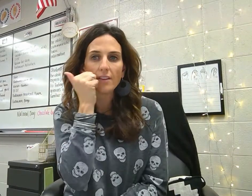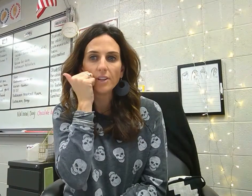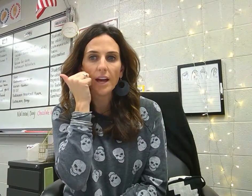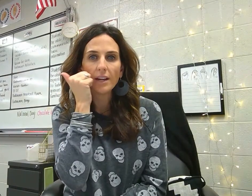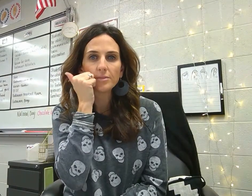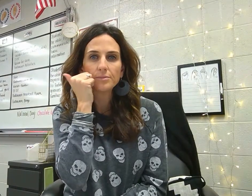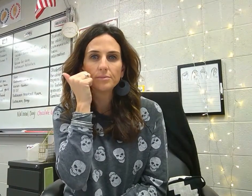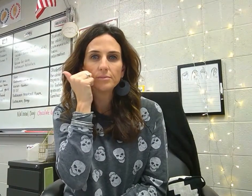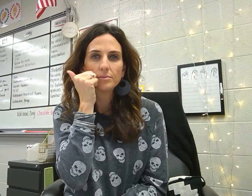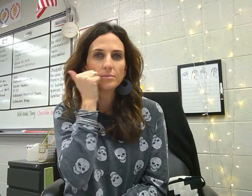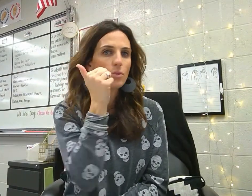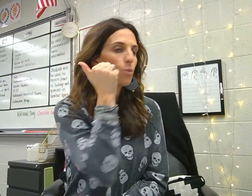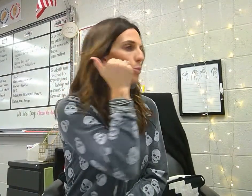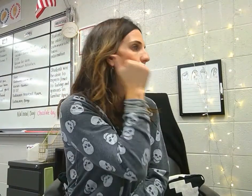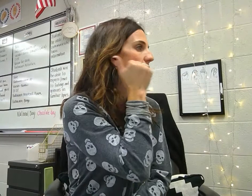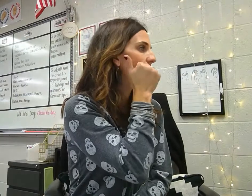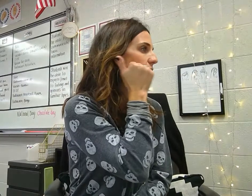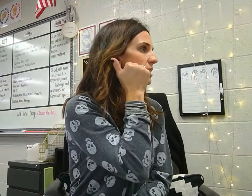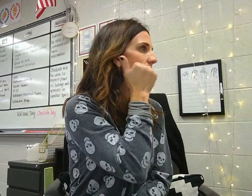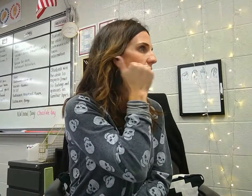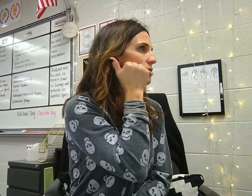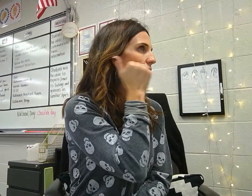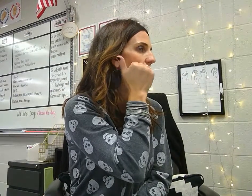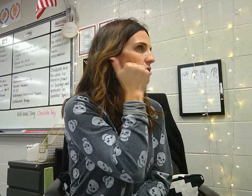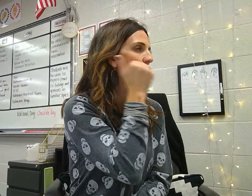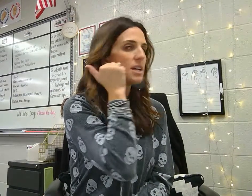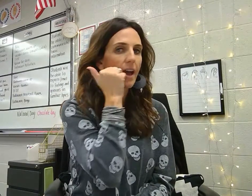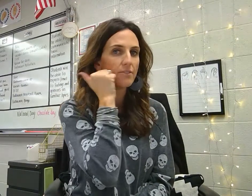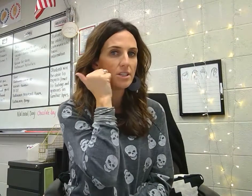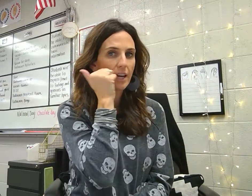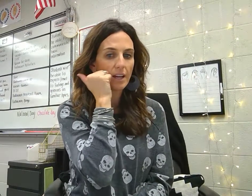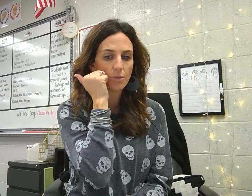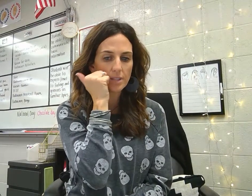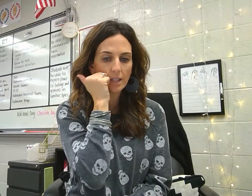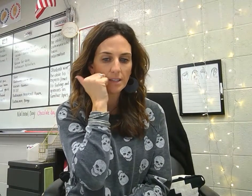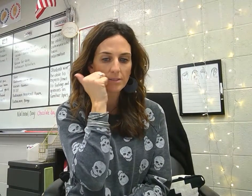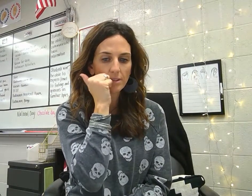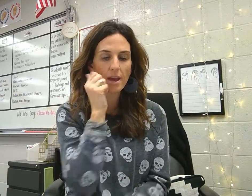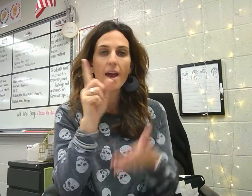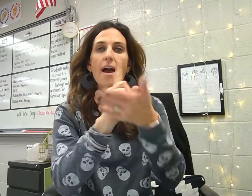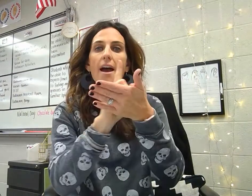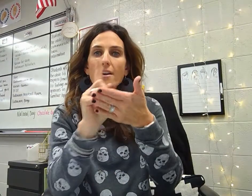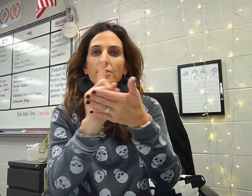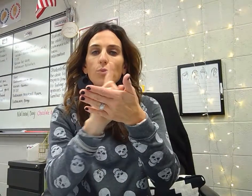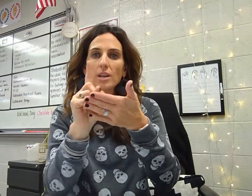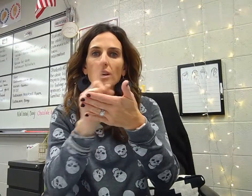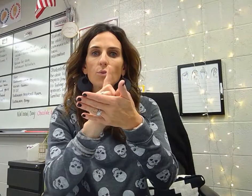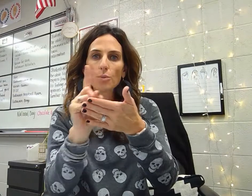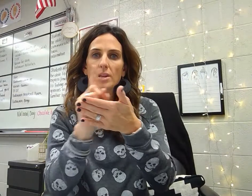every day, rub the knuckles against the side of the cheek, every day or daily. Every week, repeat